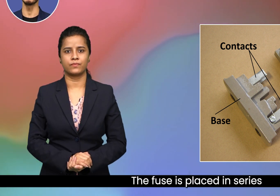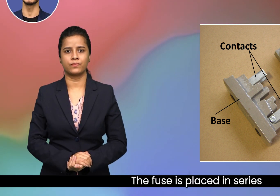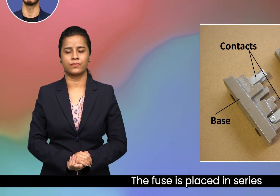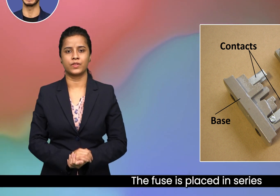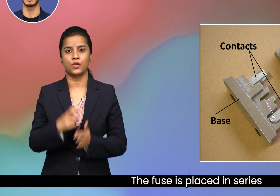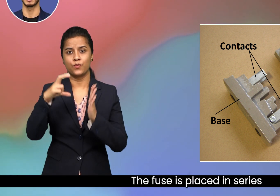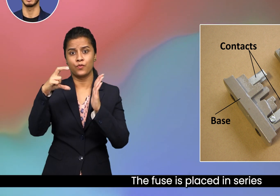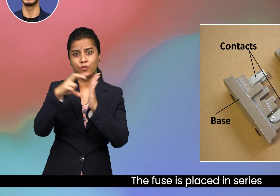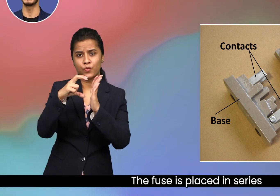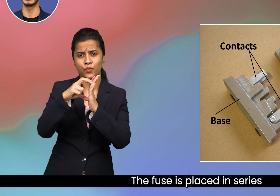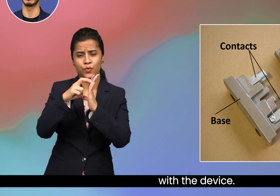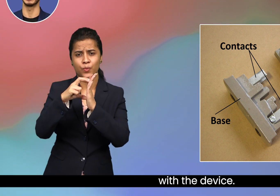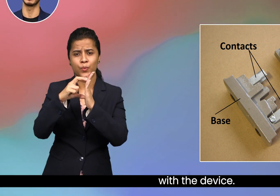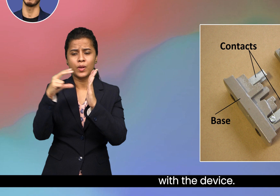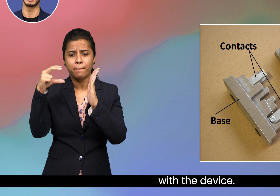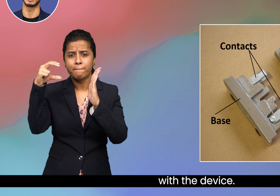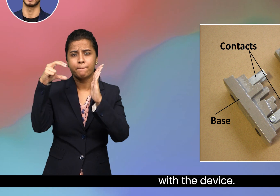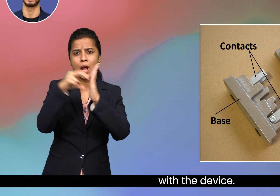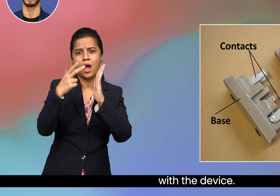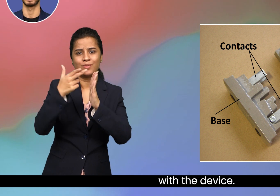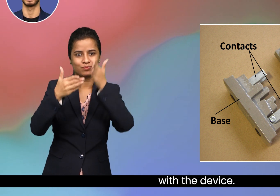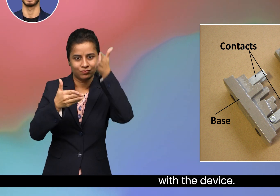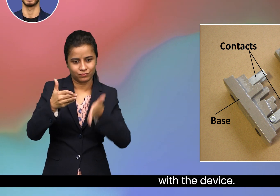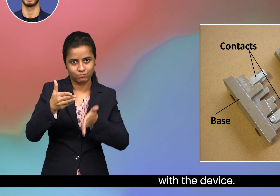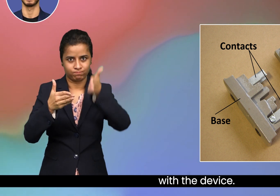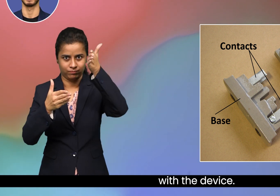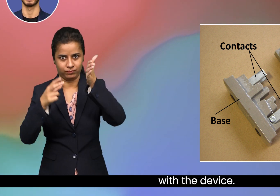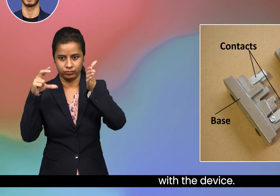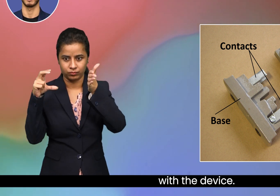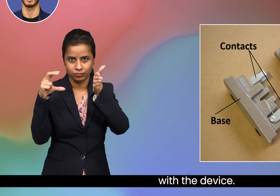The fuse is placed in series with the device.